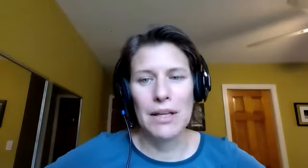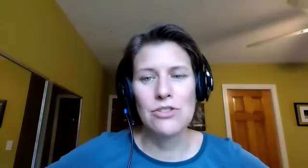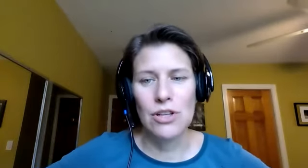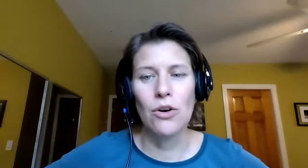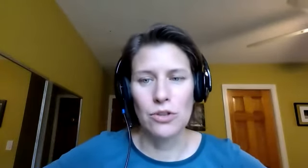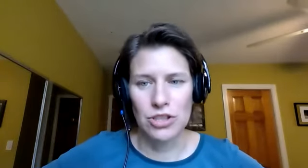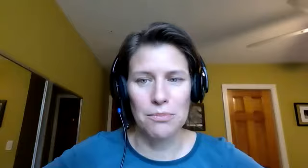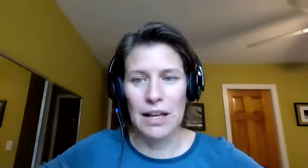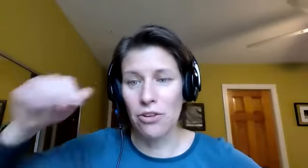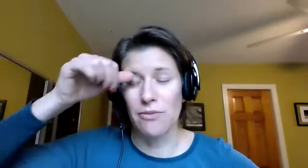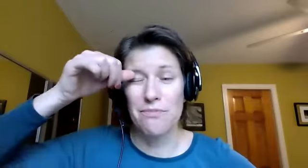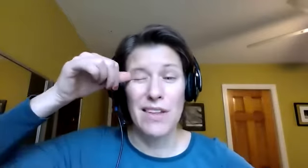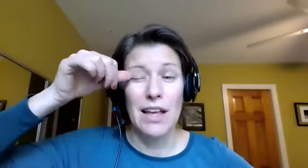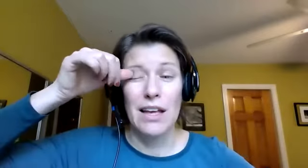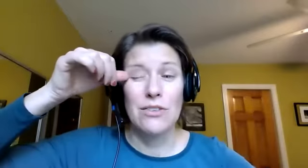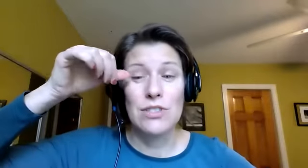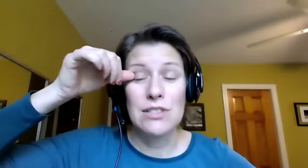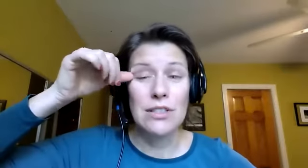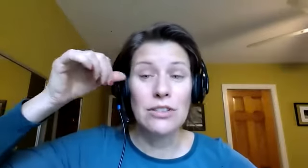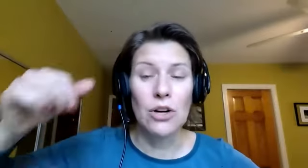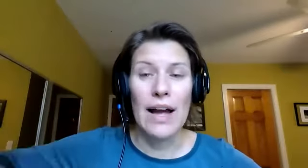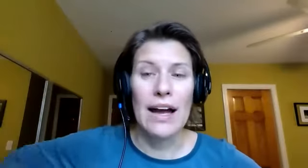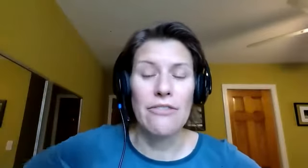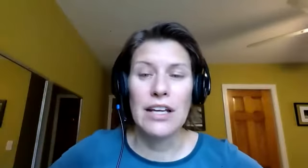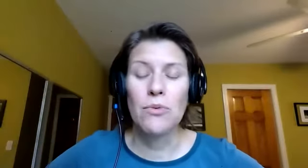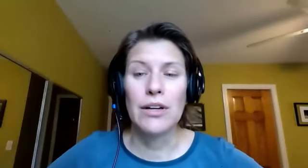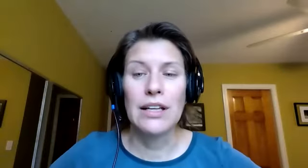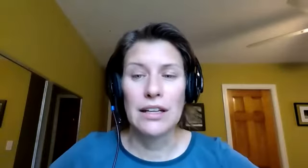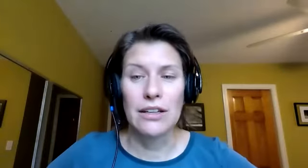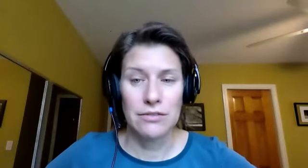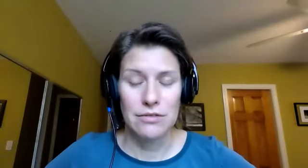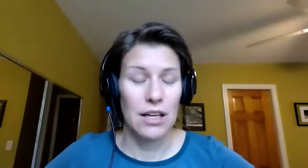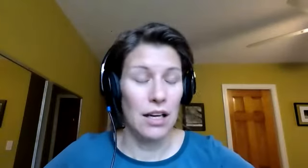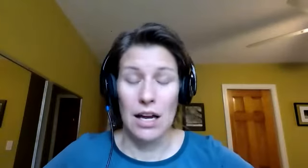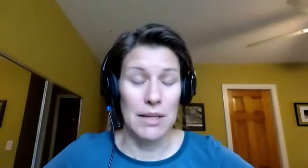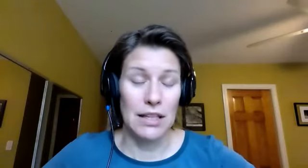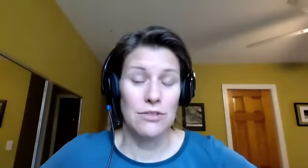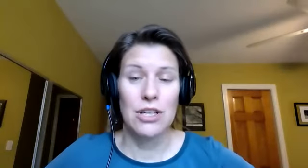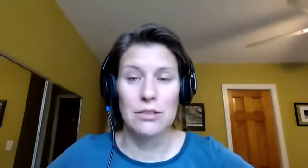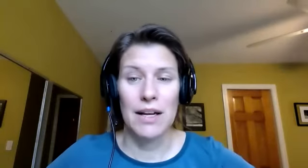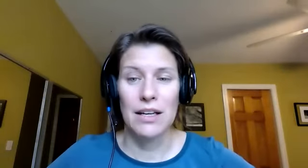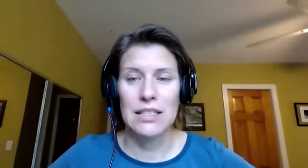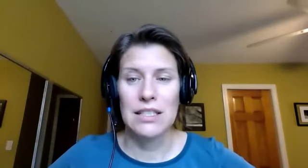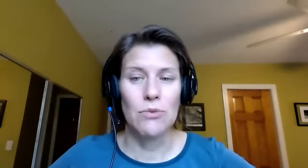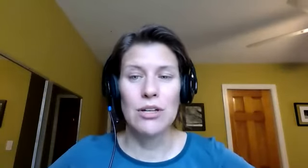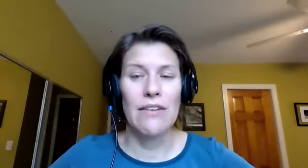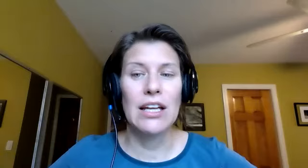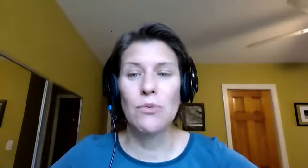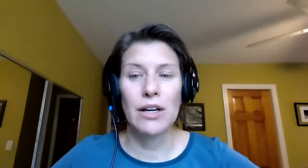into the ownership level, you still don't have anywhere near, I mean, like you talked about in it, we don't have anywhere